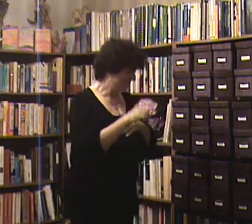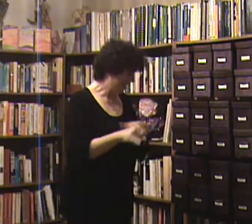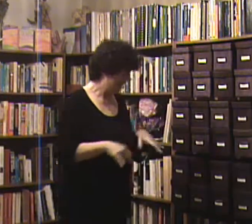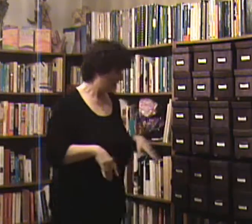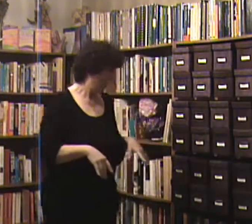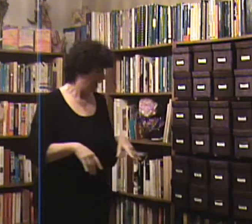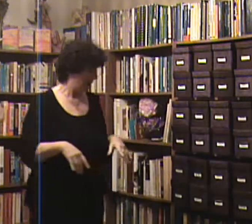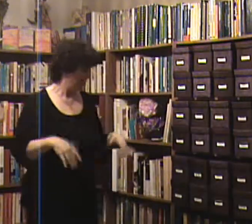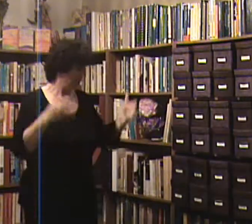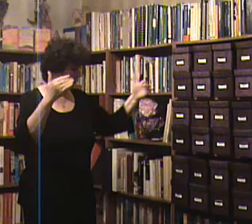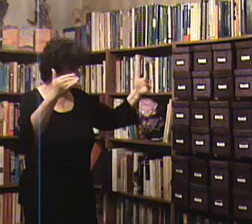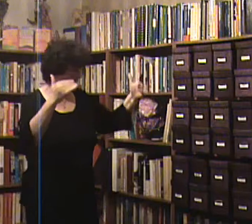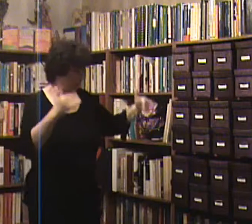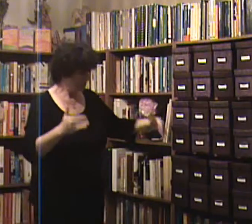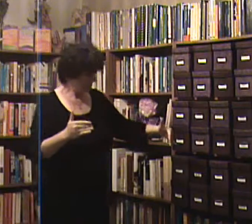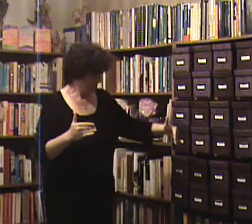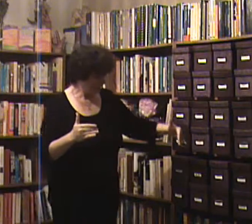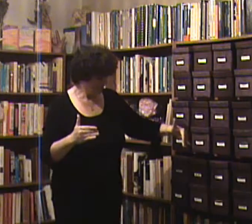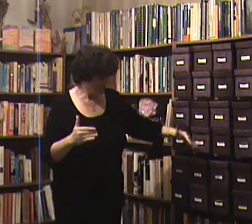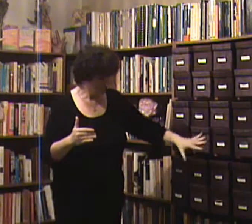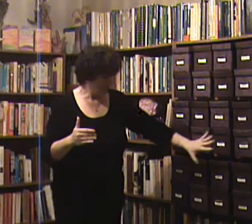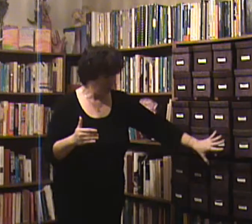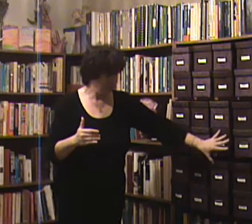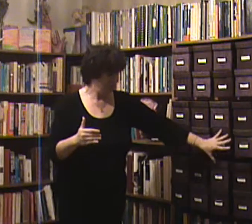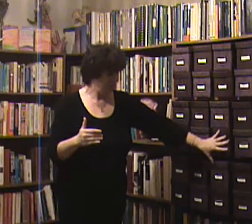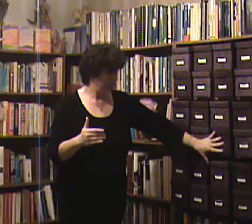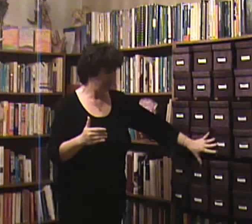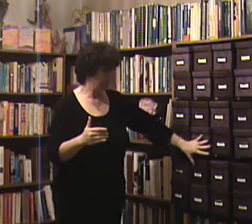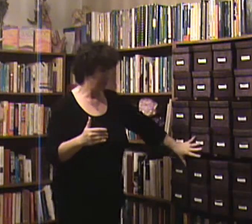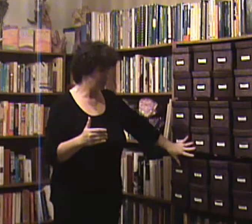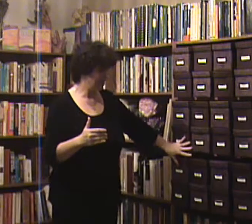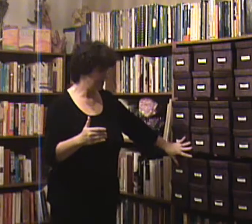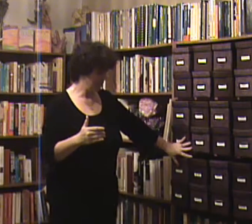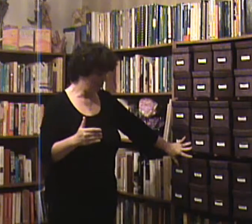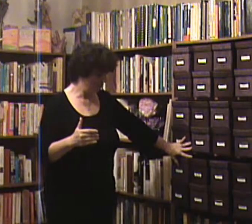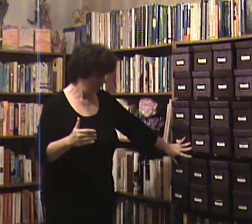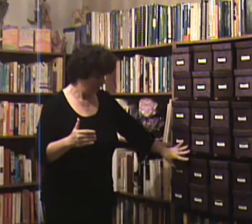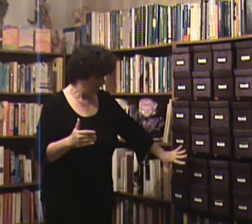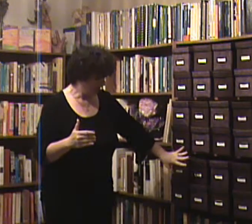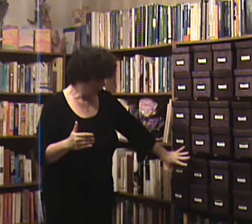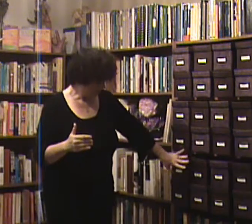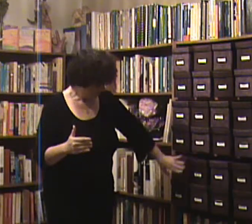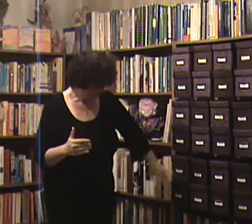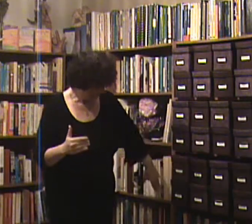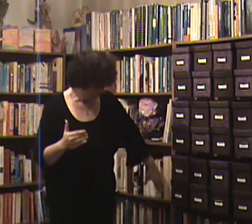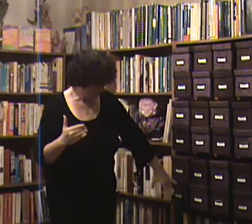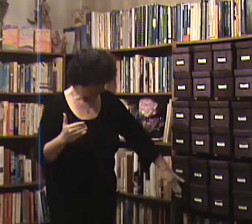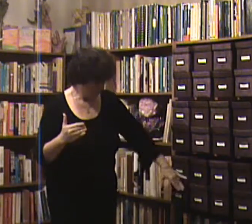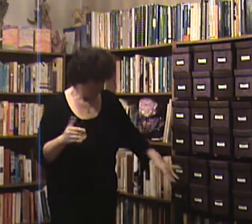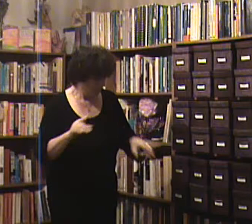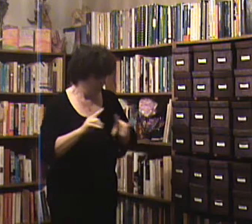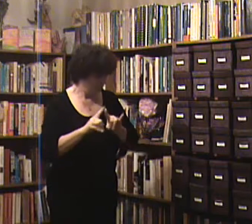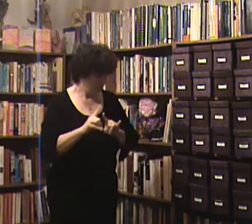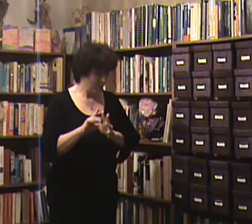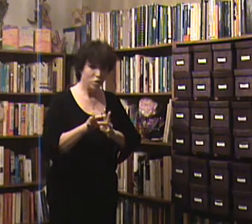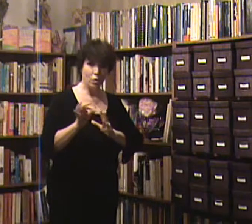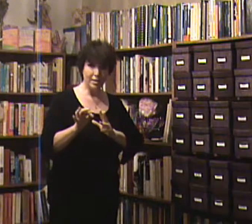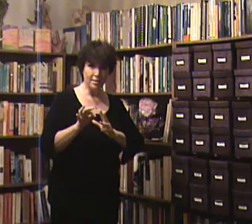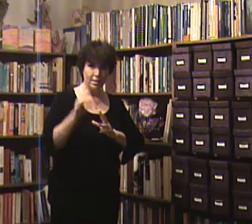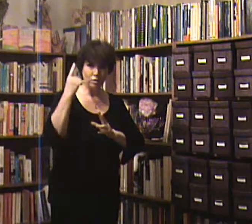that. Below this segment of the boxes here, I have different choices